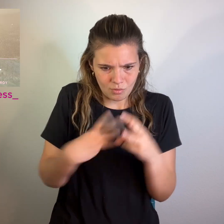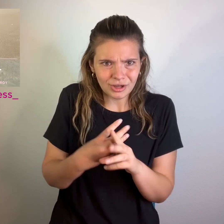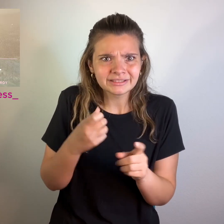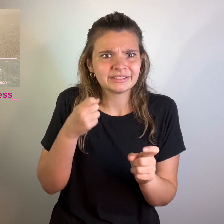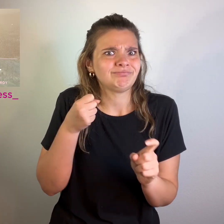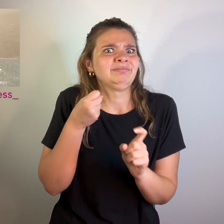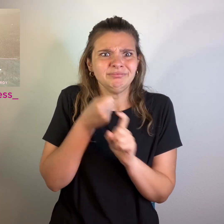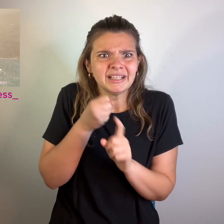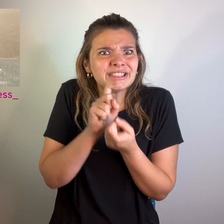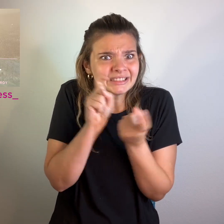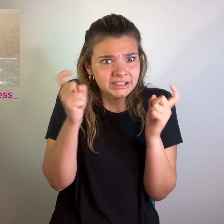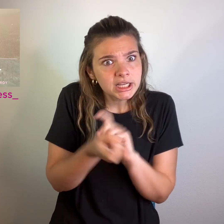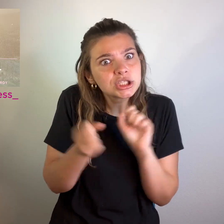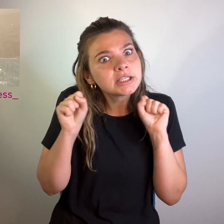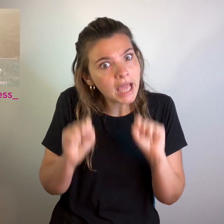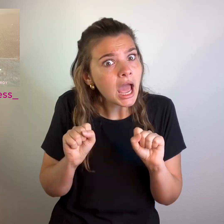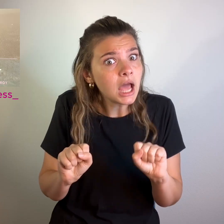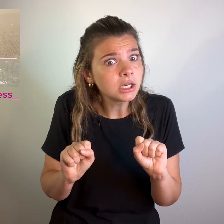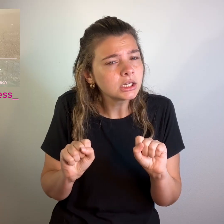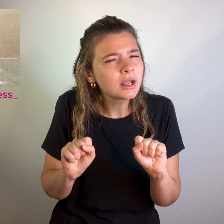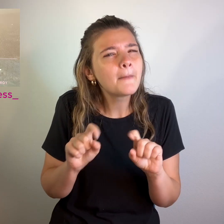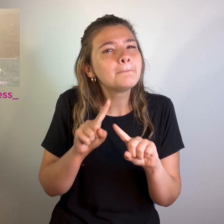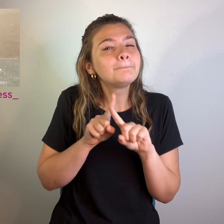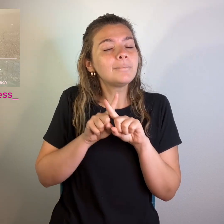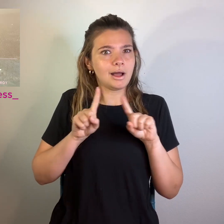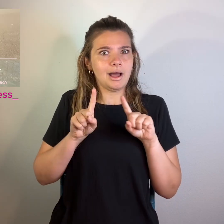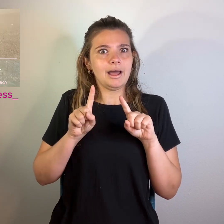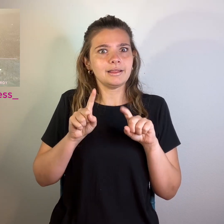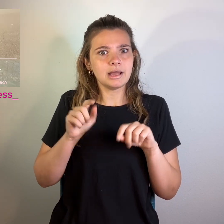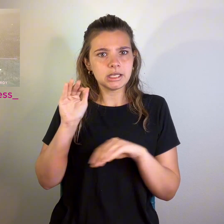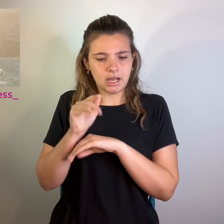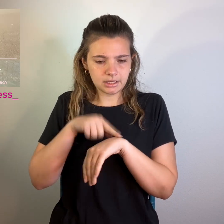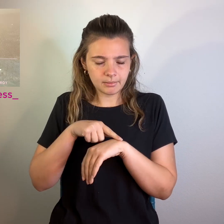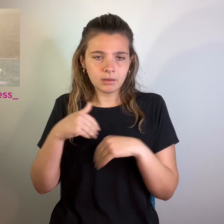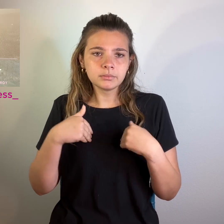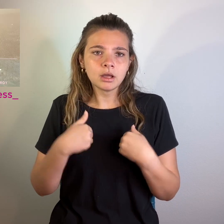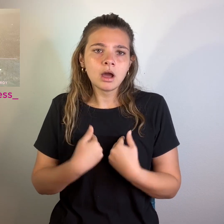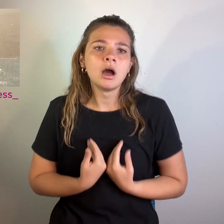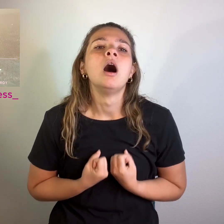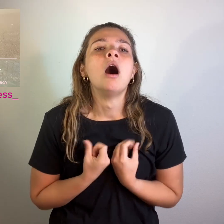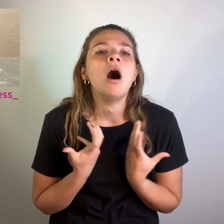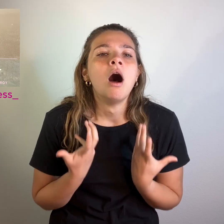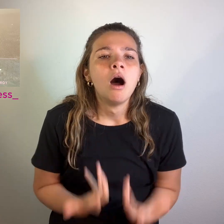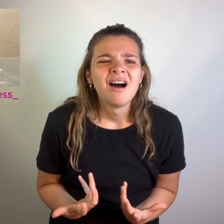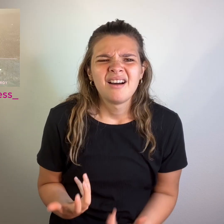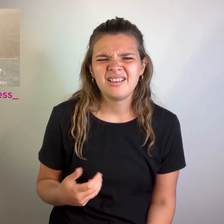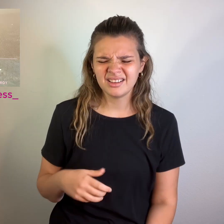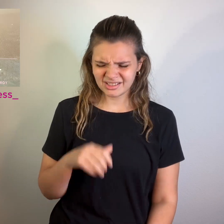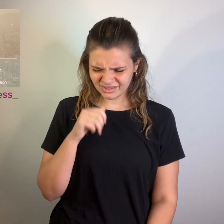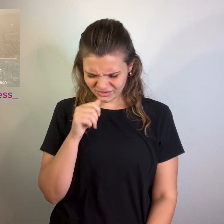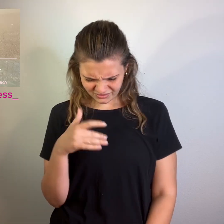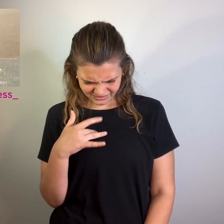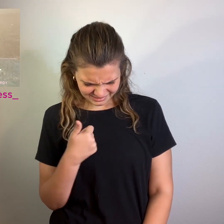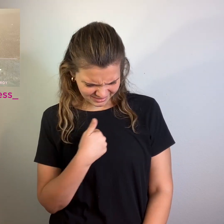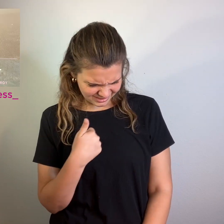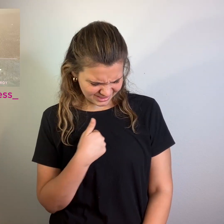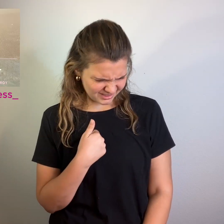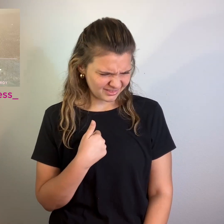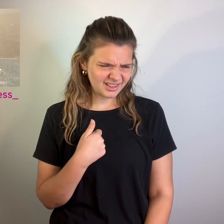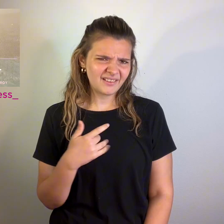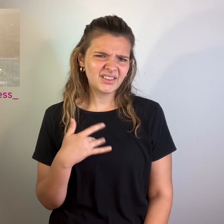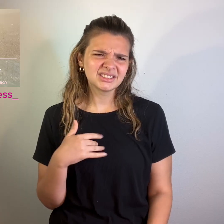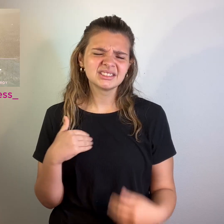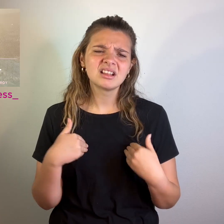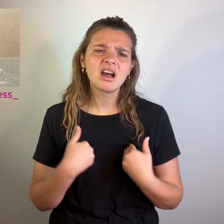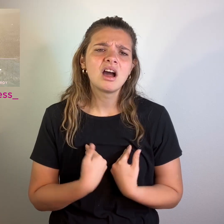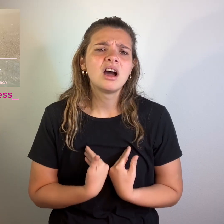collective. However, I would go to sleep absolutely exhausted, and I was like, I just don't feel like myself. Like, I feel so tired